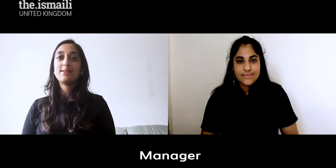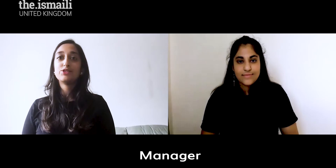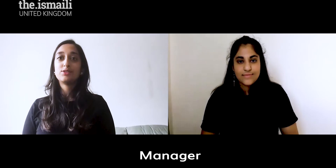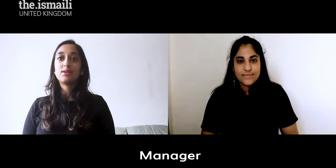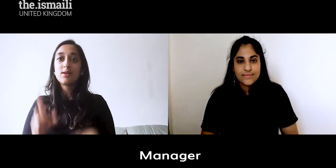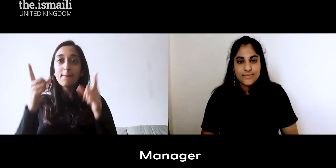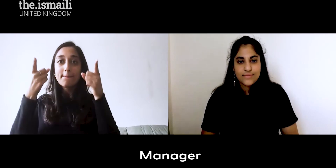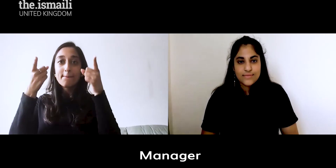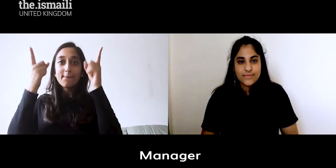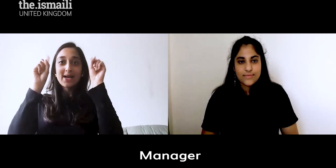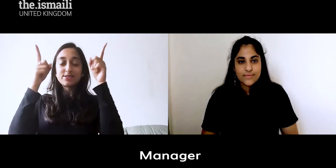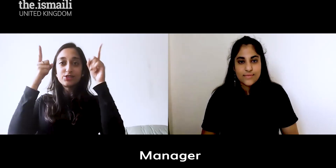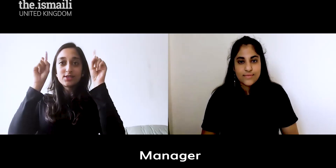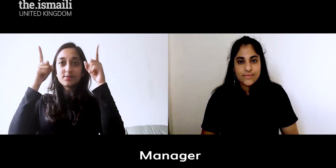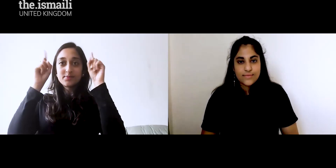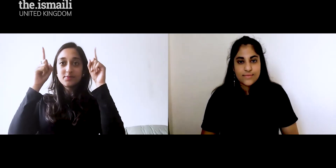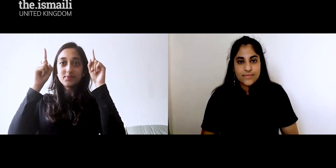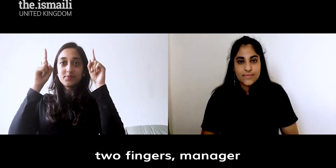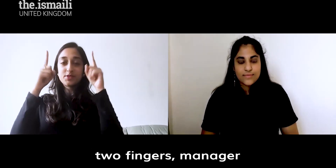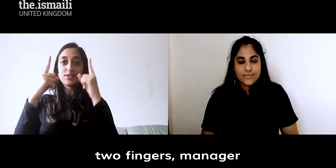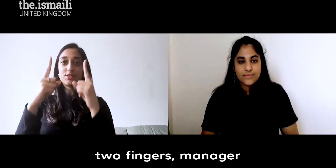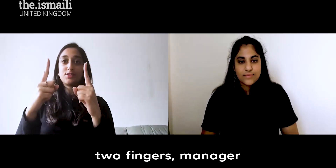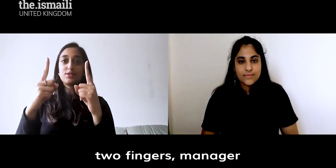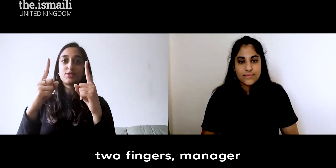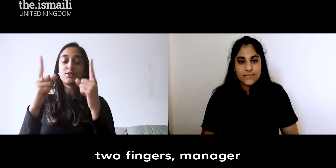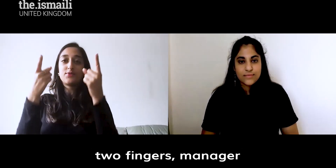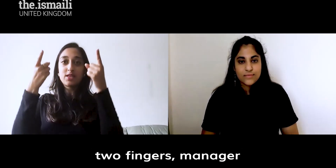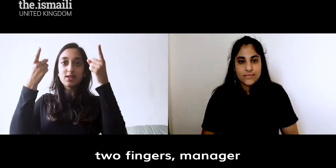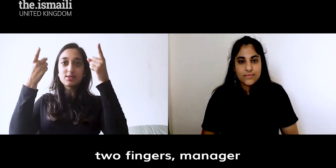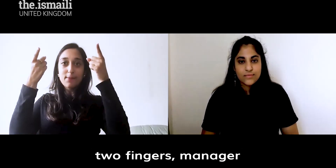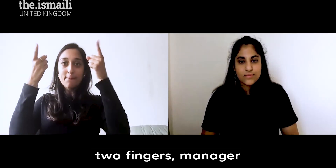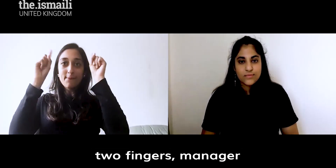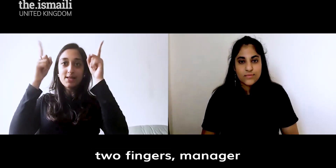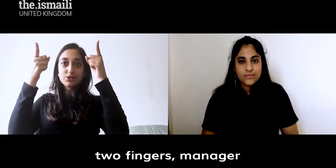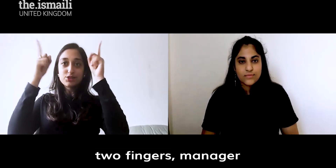Manager. Manager. Yeah, two finger. Manager.